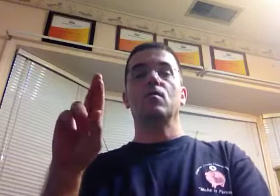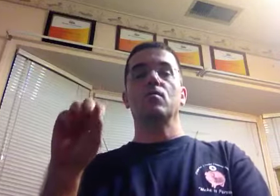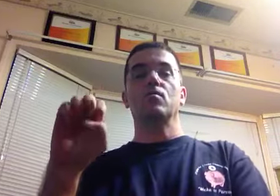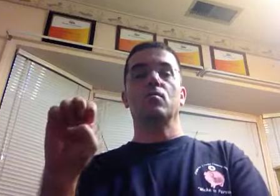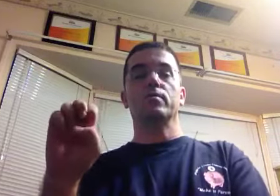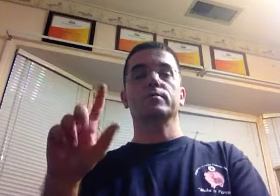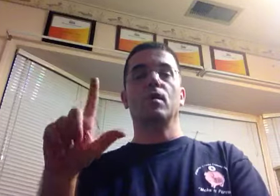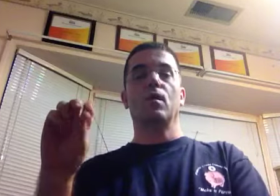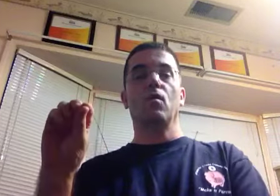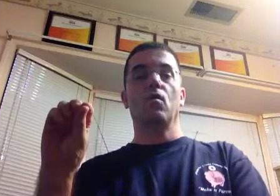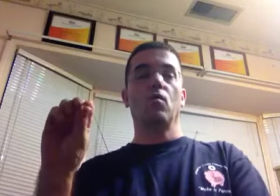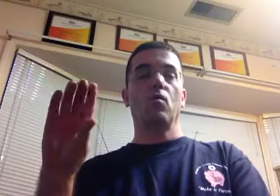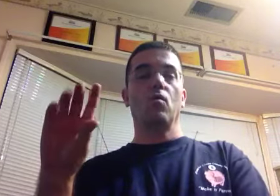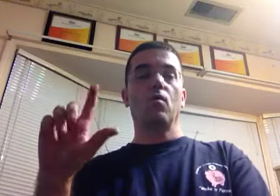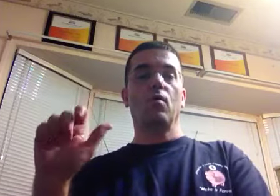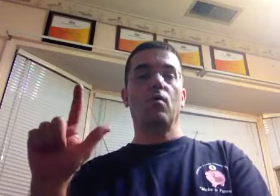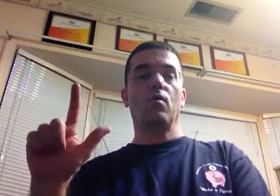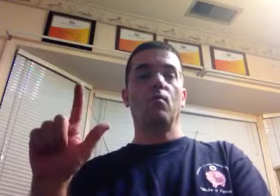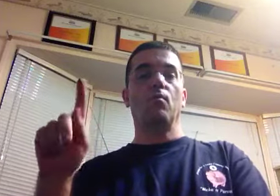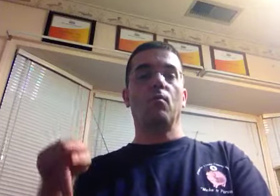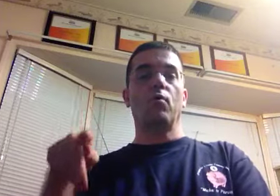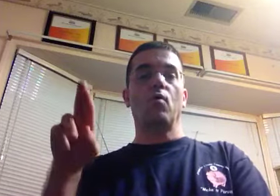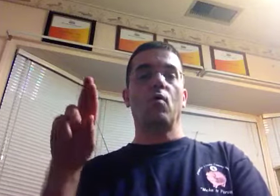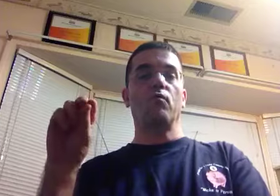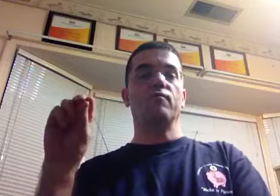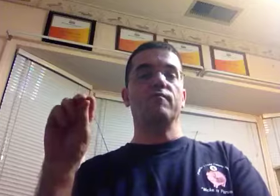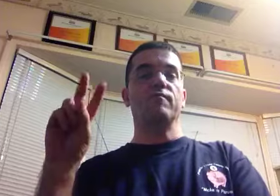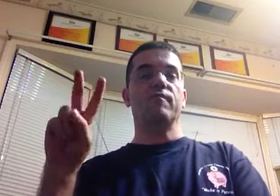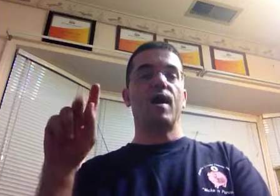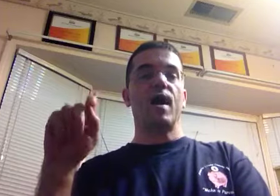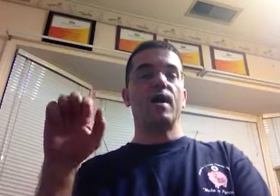idea, show you exactly how to do it. This is the Dave Ramsey Show.